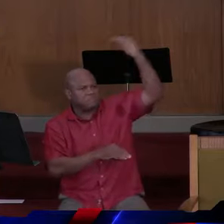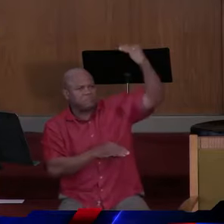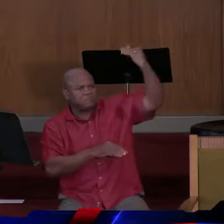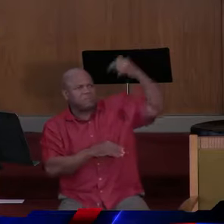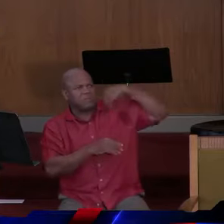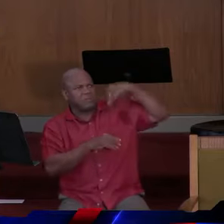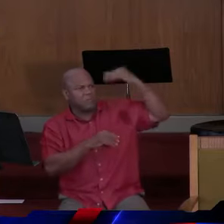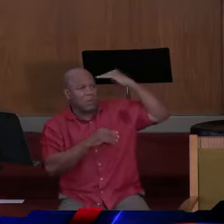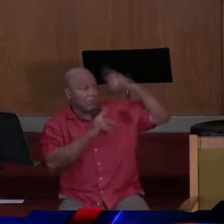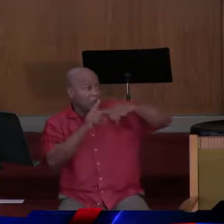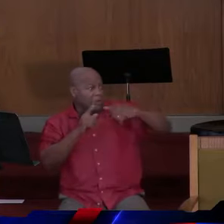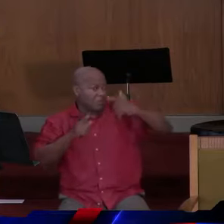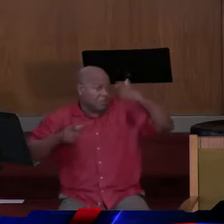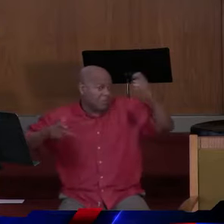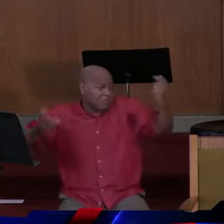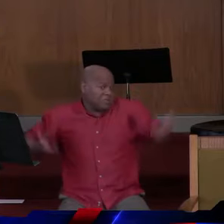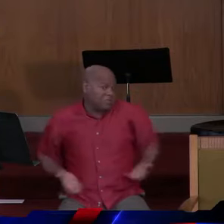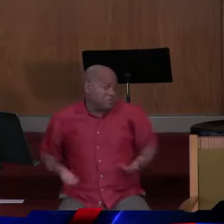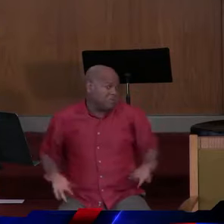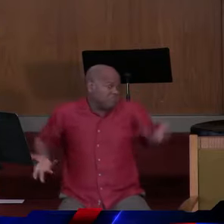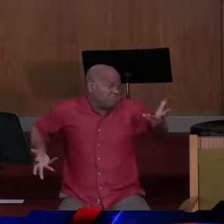But since I'm here,